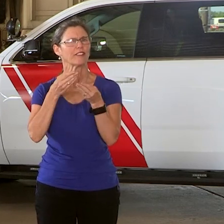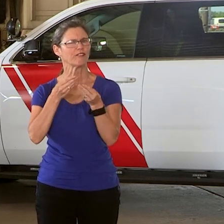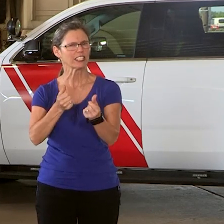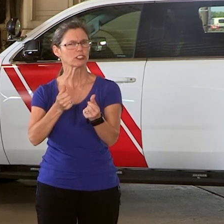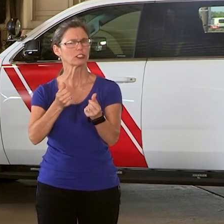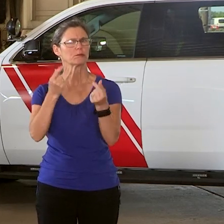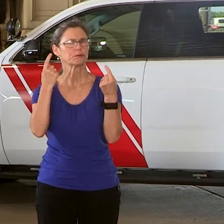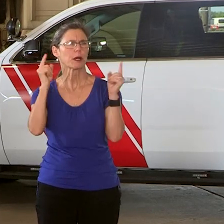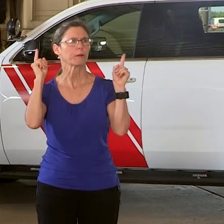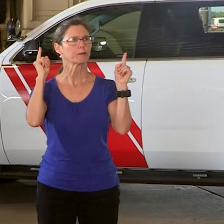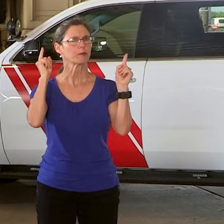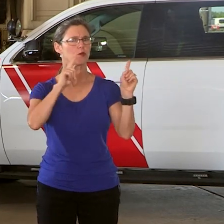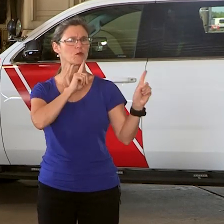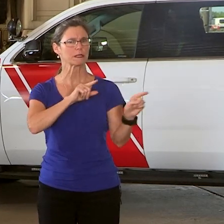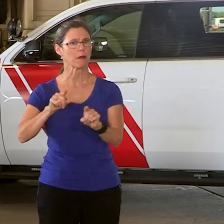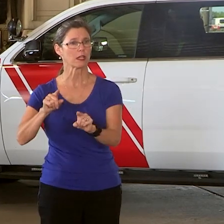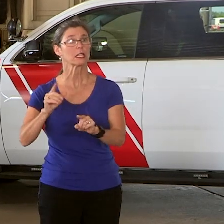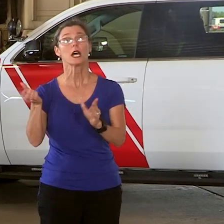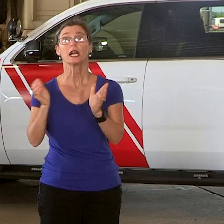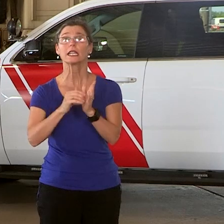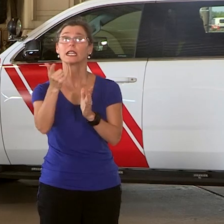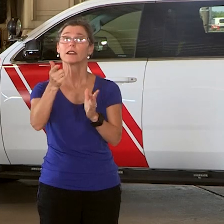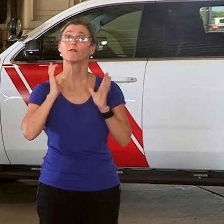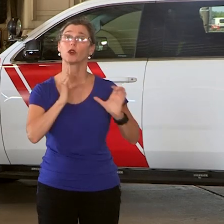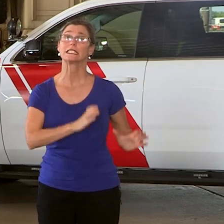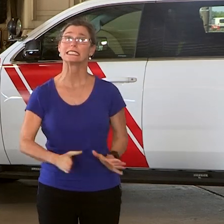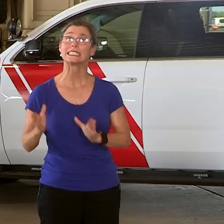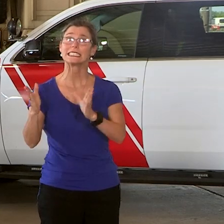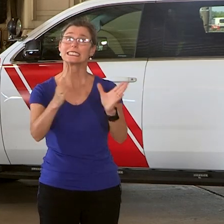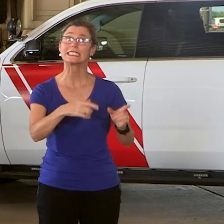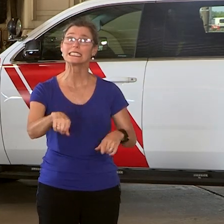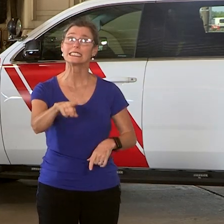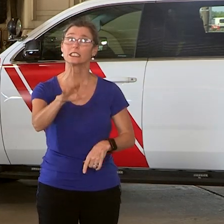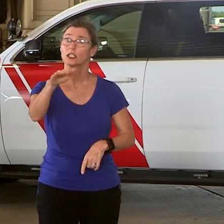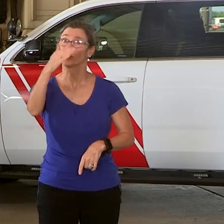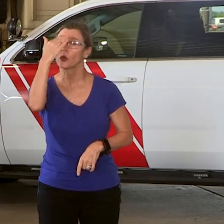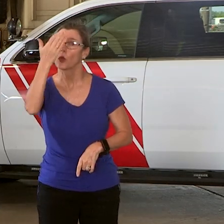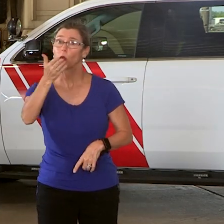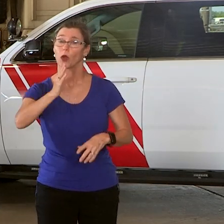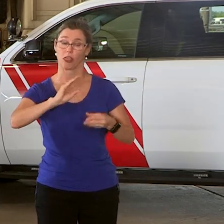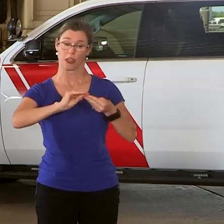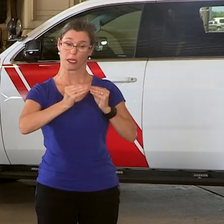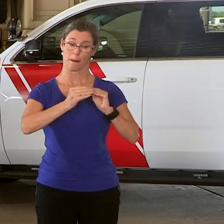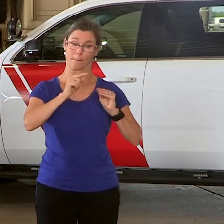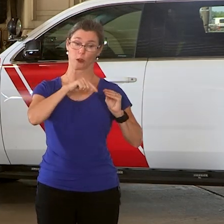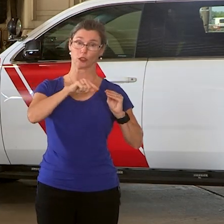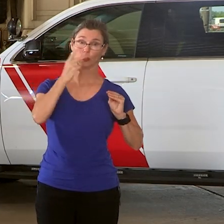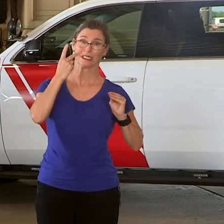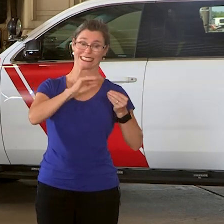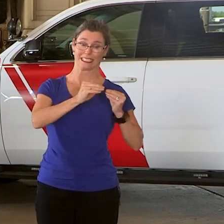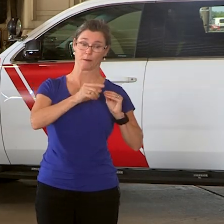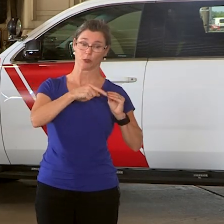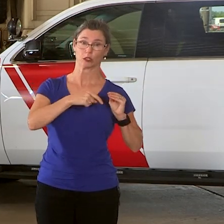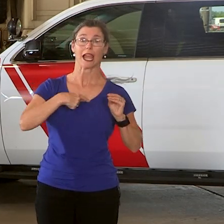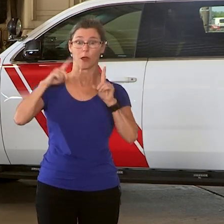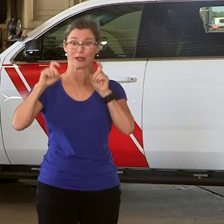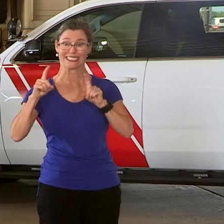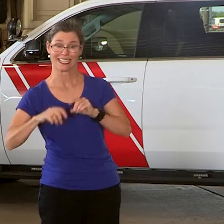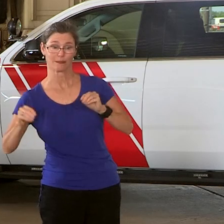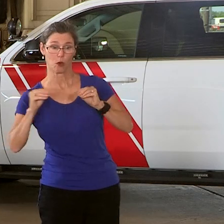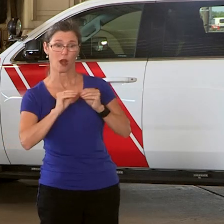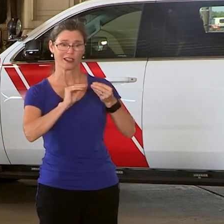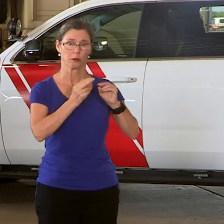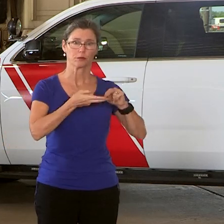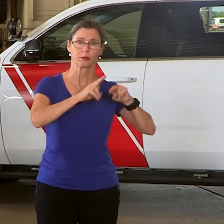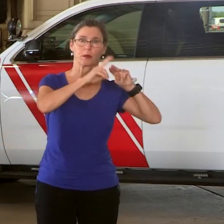And again, to the citizens, we remind you that those numbers will increase as testing increases.